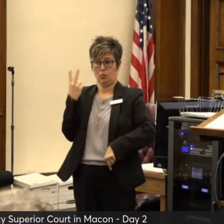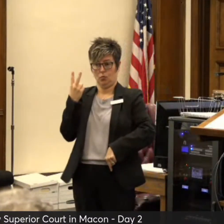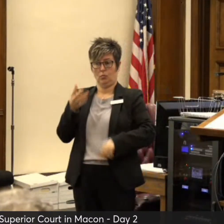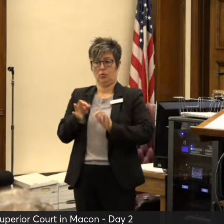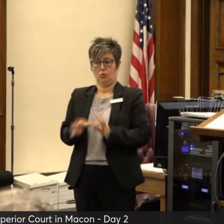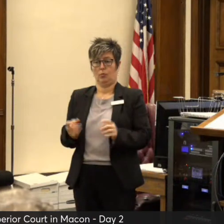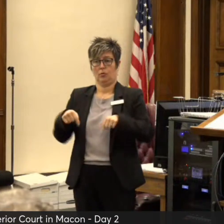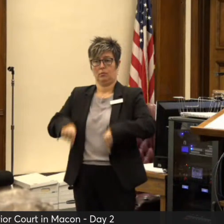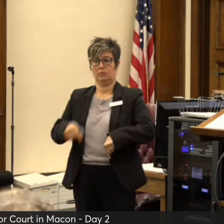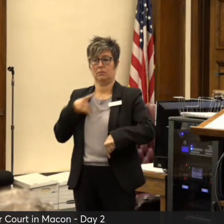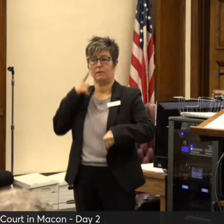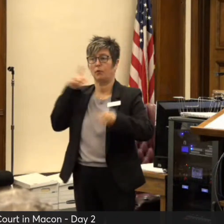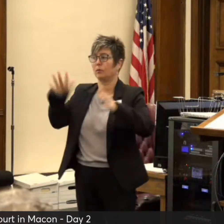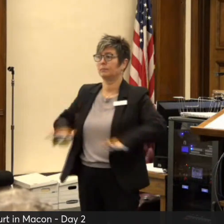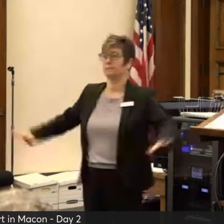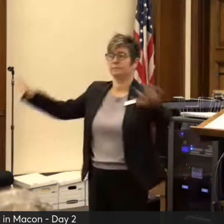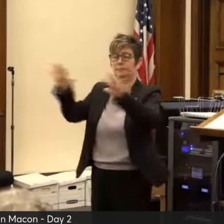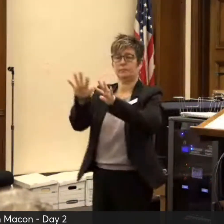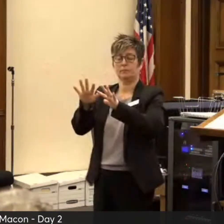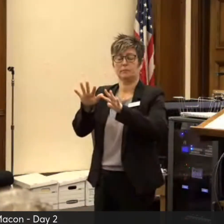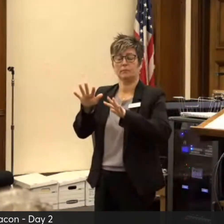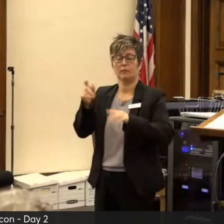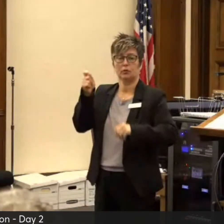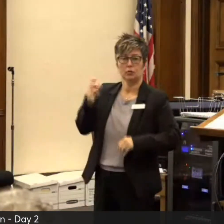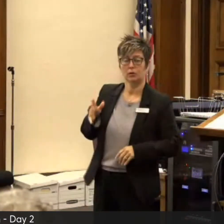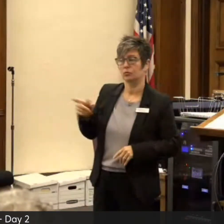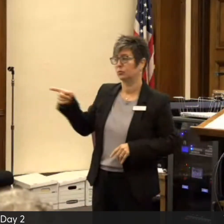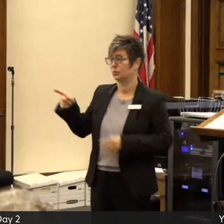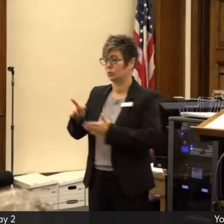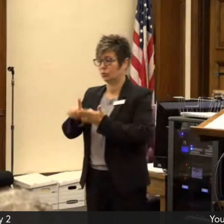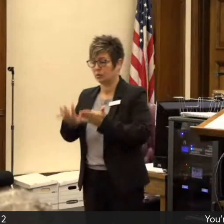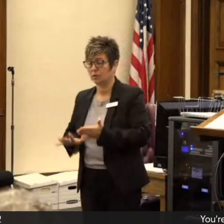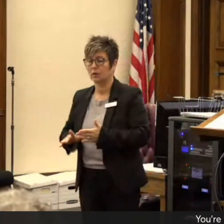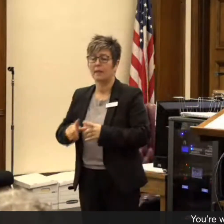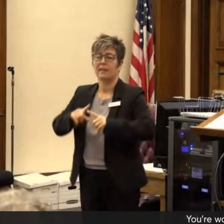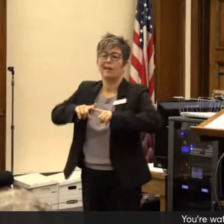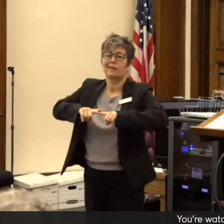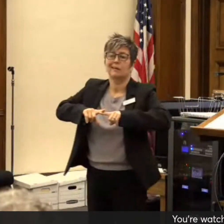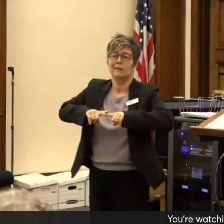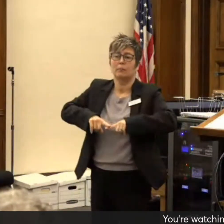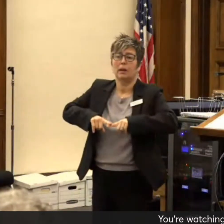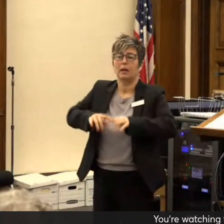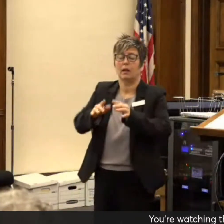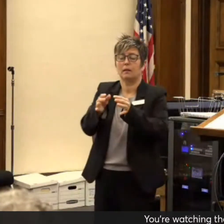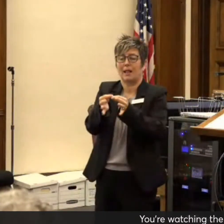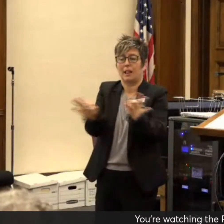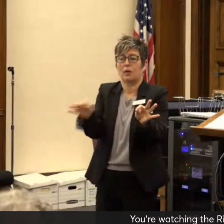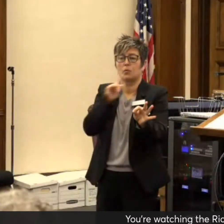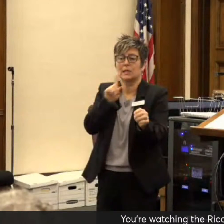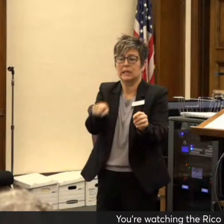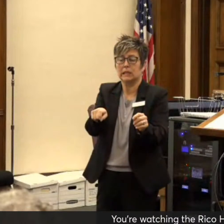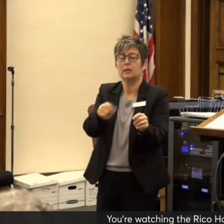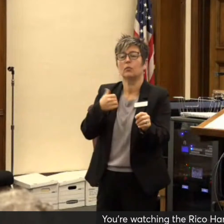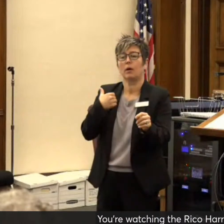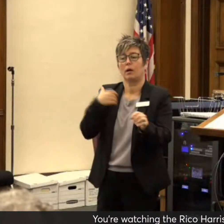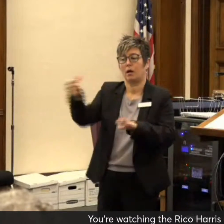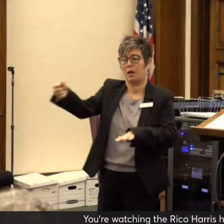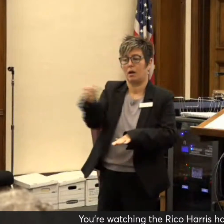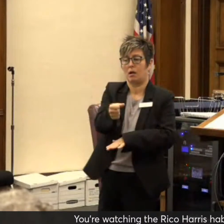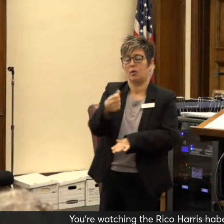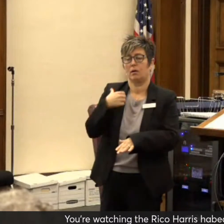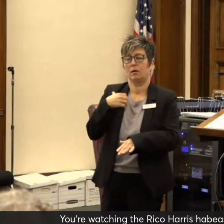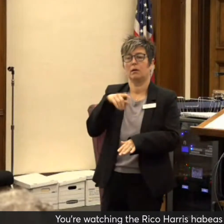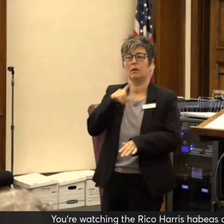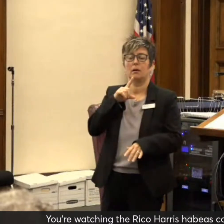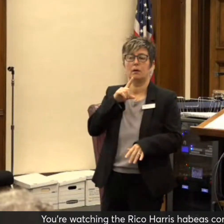in the courtroom. And depending upon language needs, having certified deaf interpreters as well at the table and working